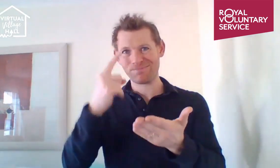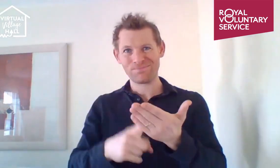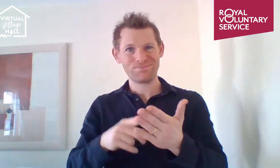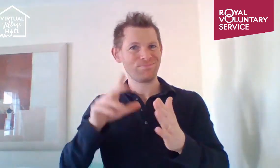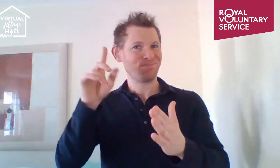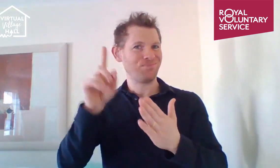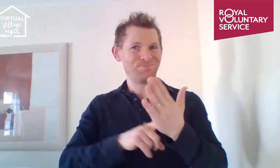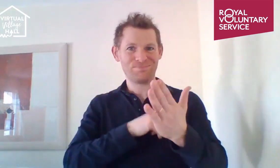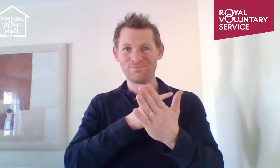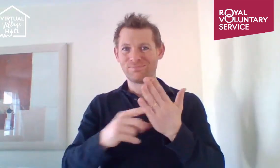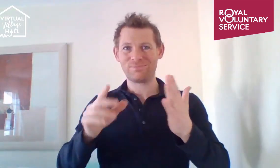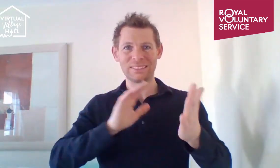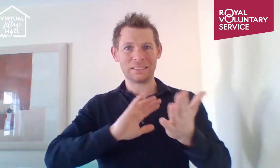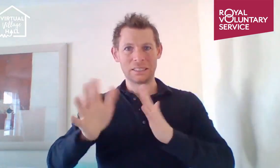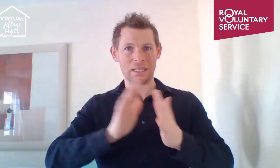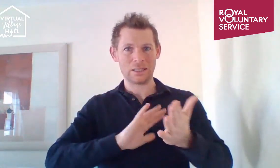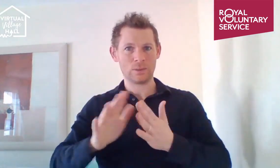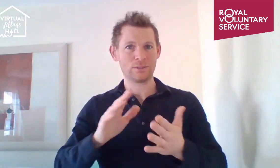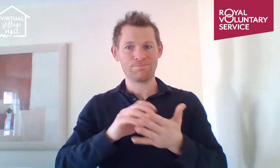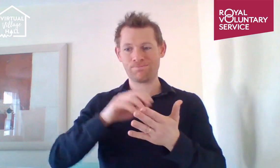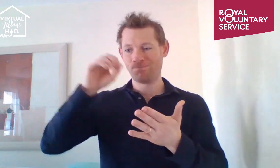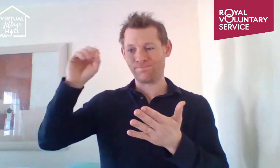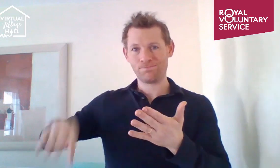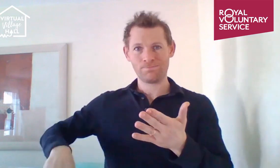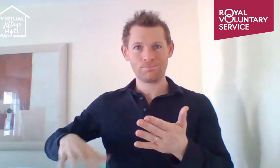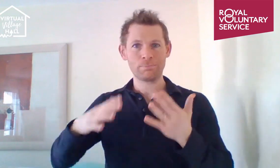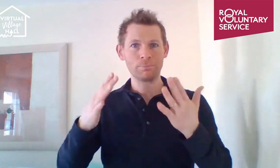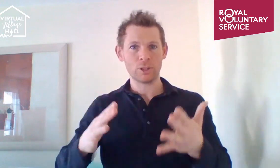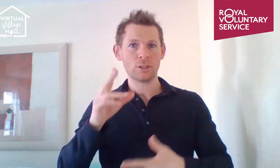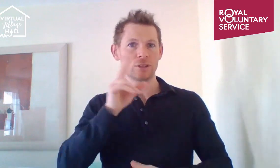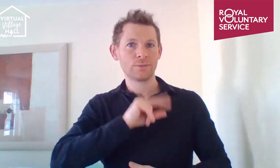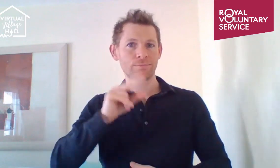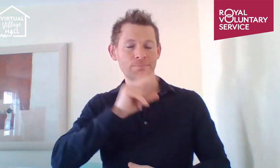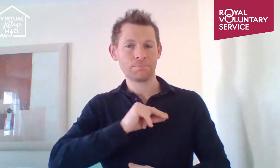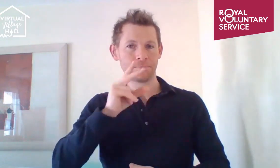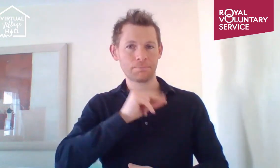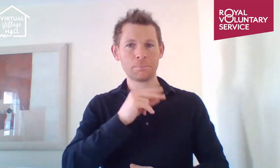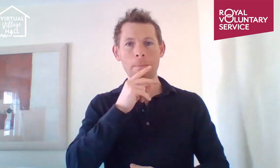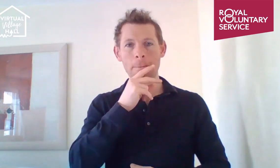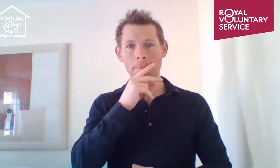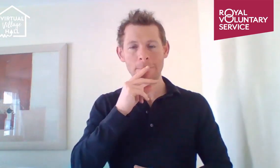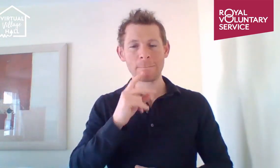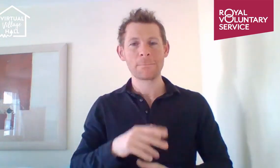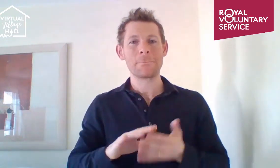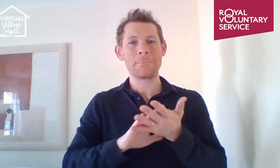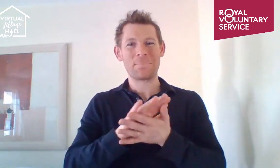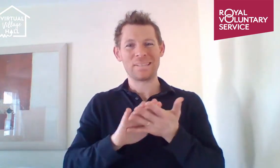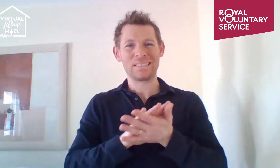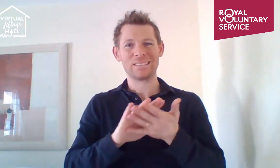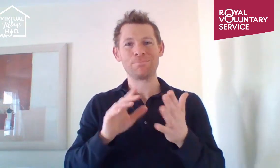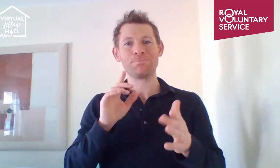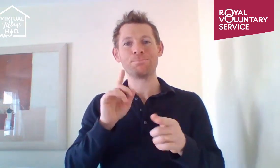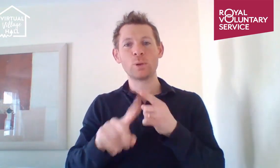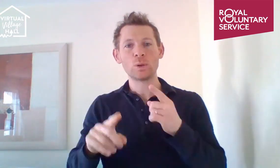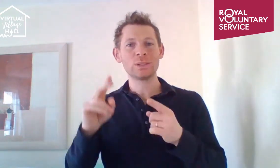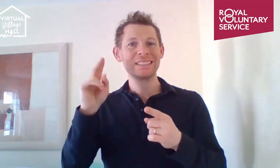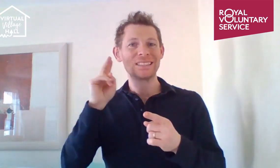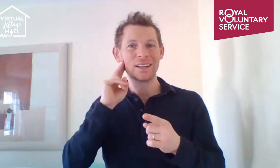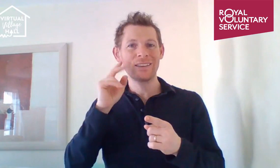in 1880 at the Milan Conference, they banned the use of sign language and they decided that the oralist approach was a far more superior